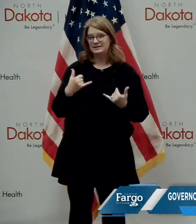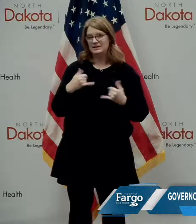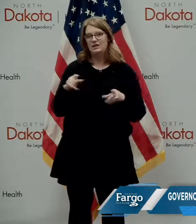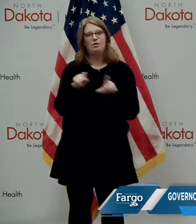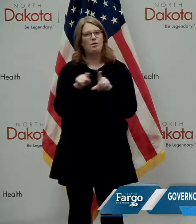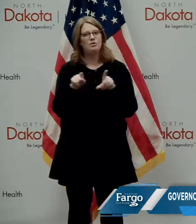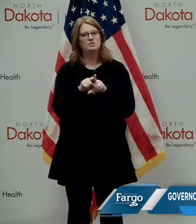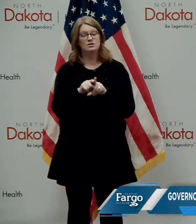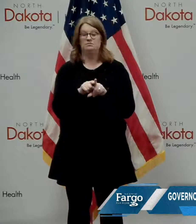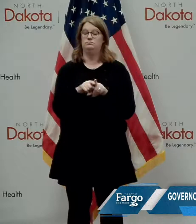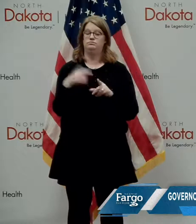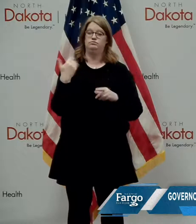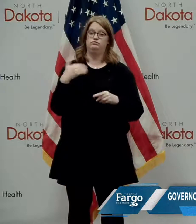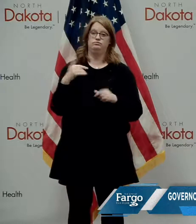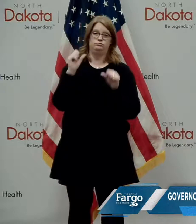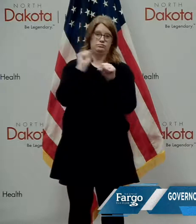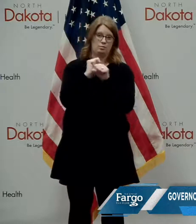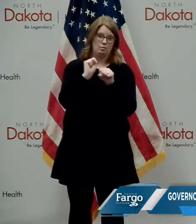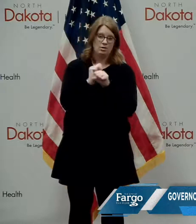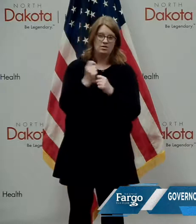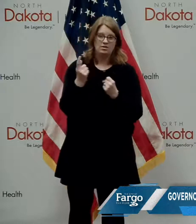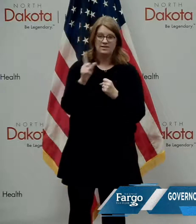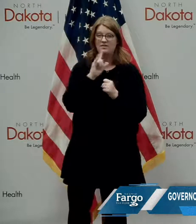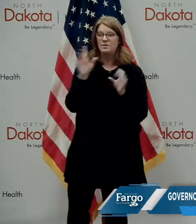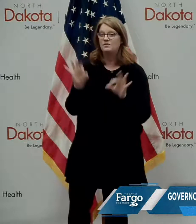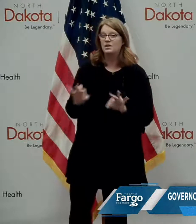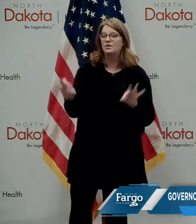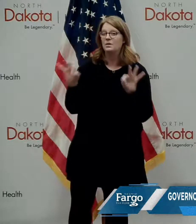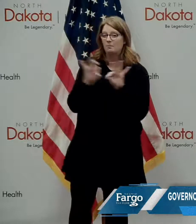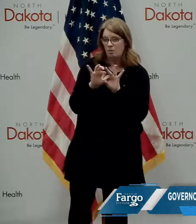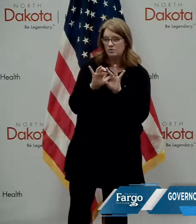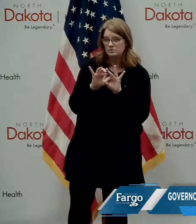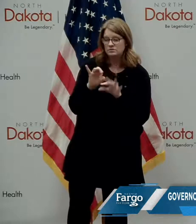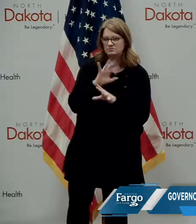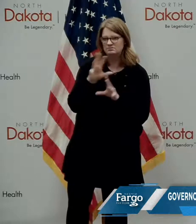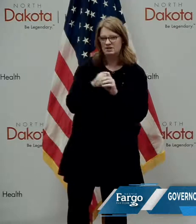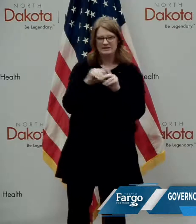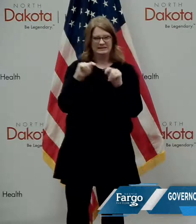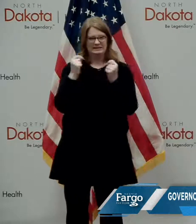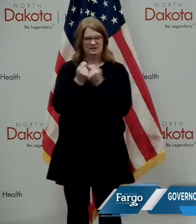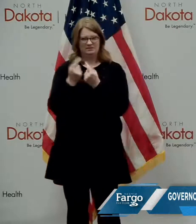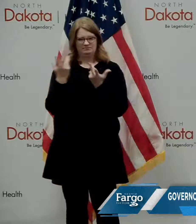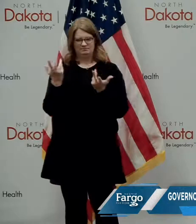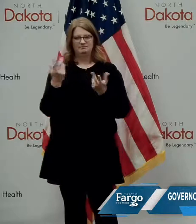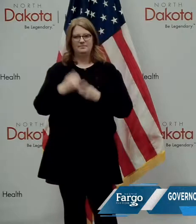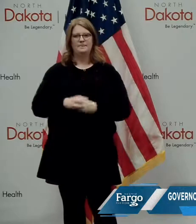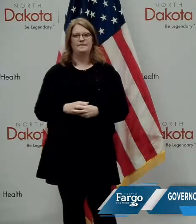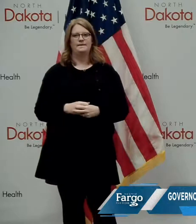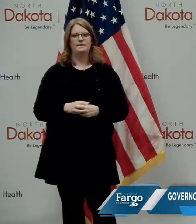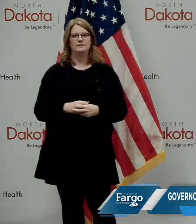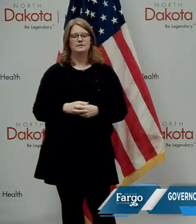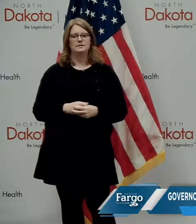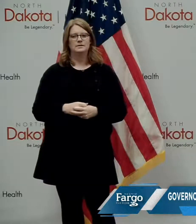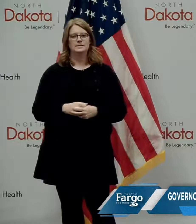their incredible and steadfast work. They've been a key part of the team since the very beginning of the